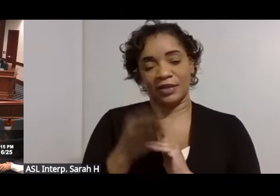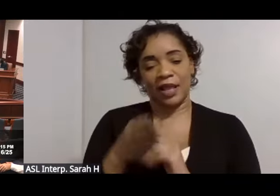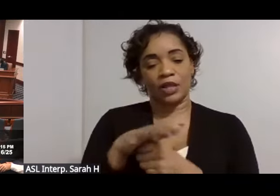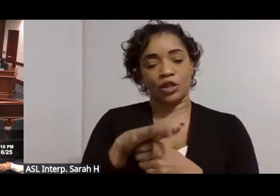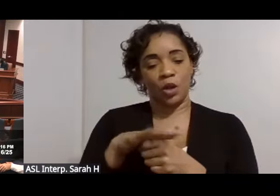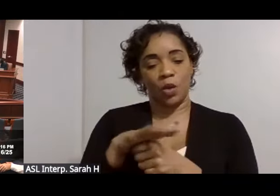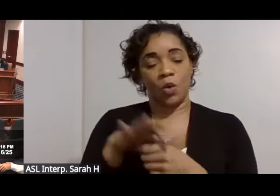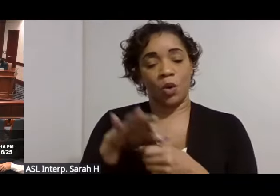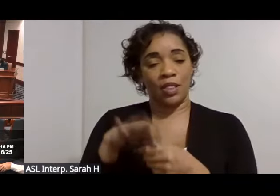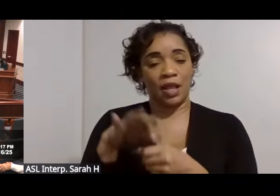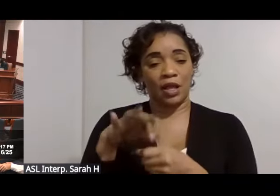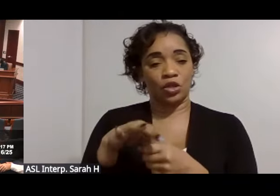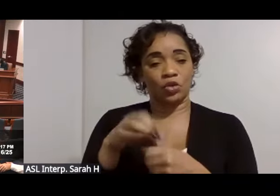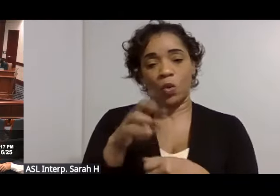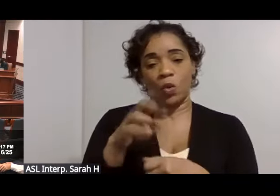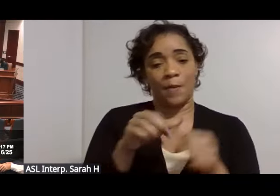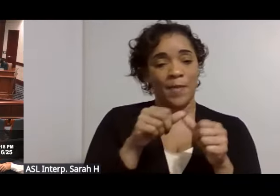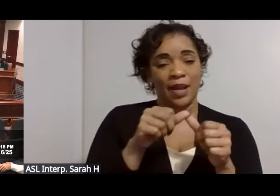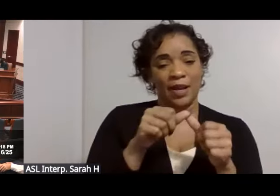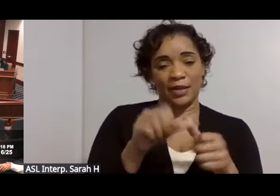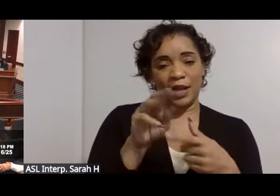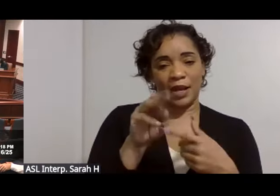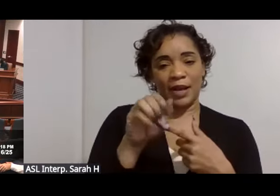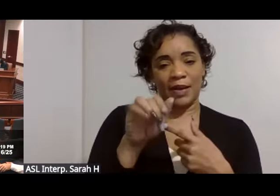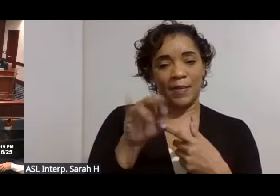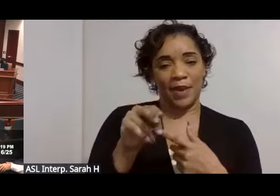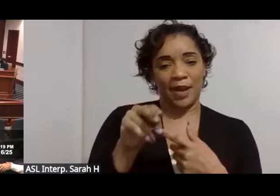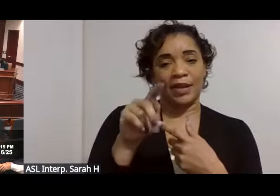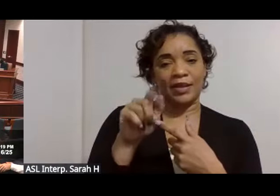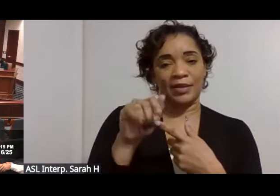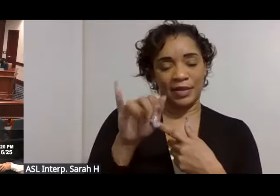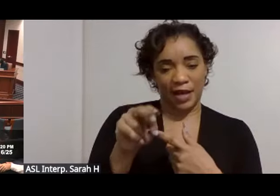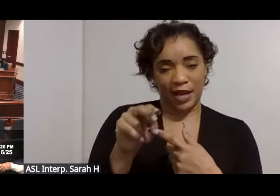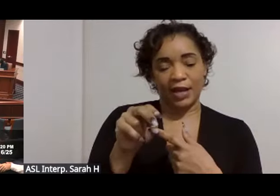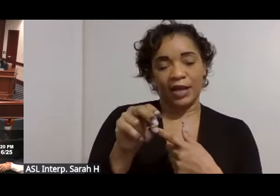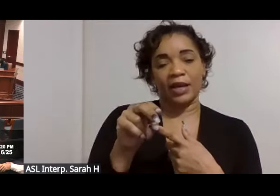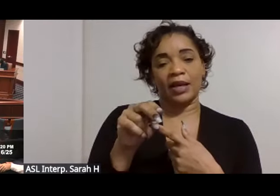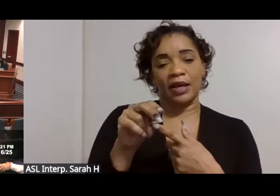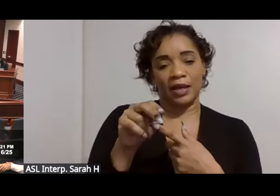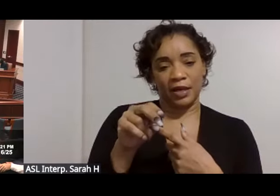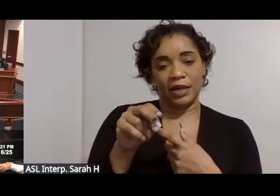Or maintain whatever. maintain eligibility, track eligibility. I don't think it.